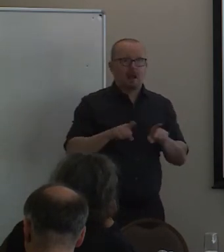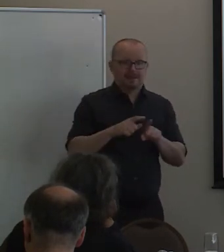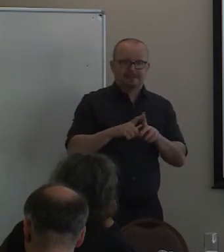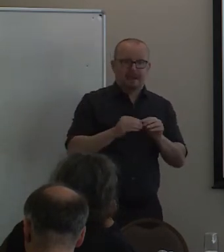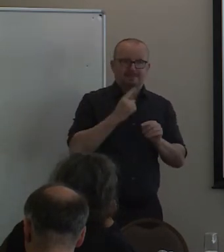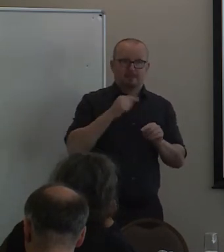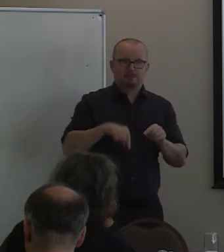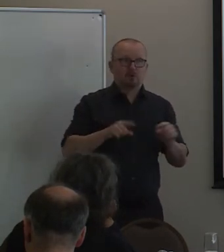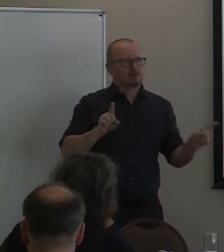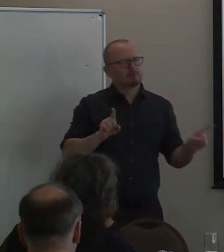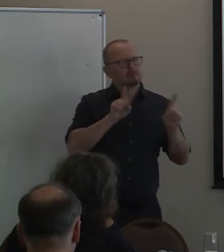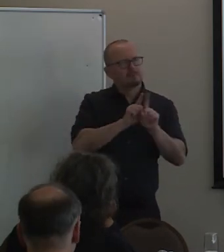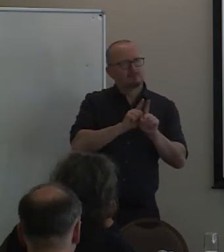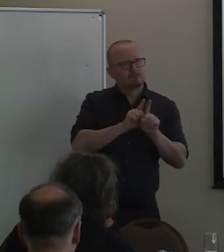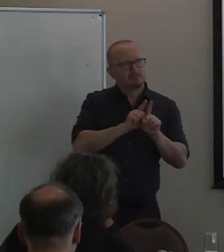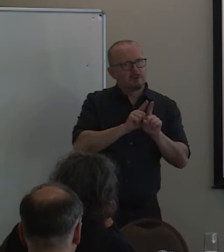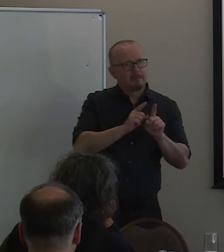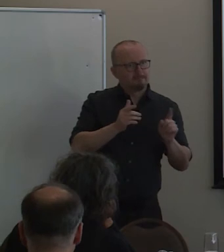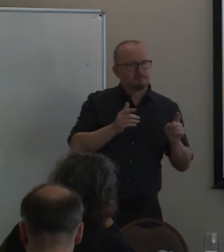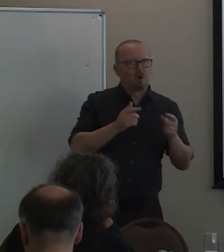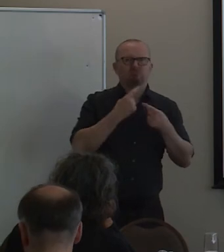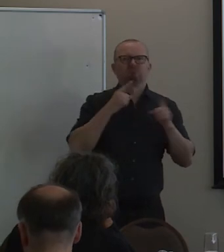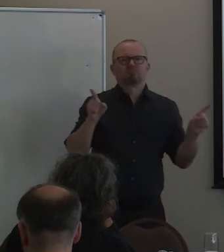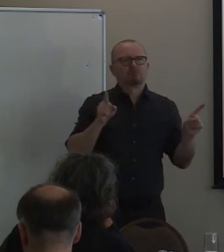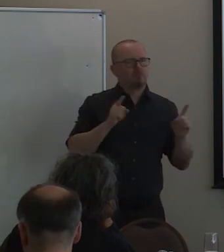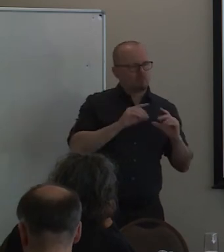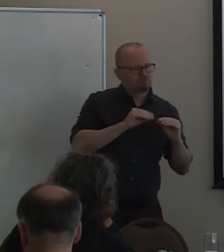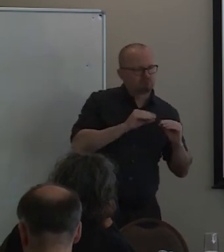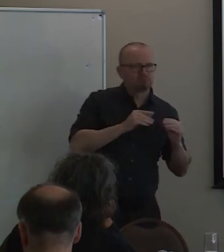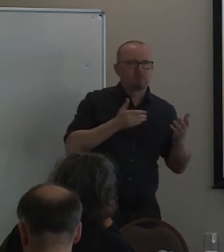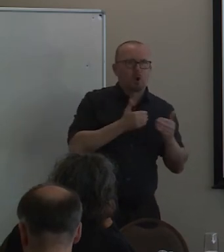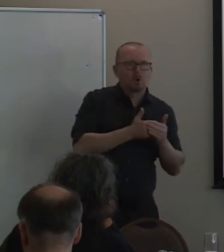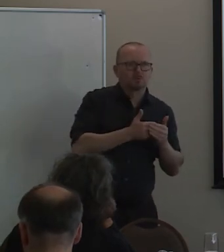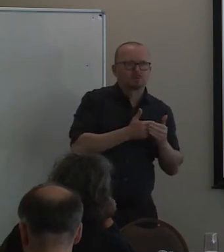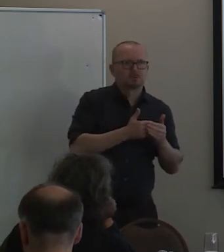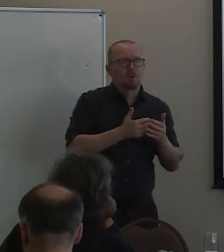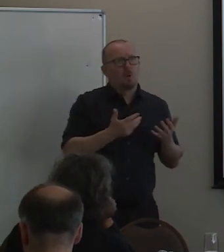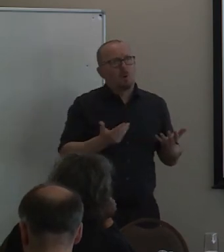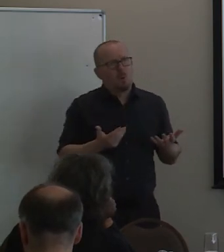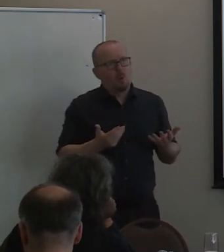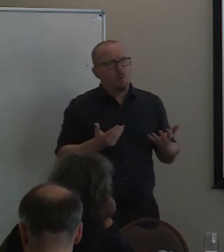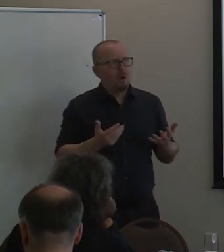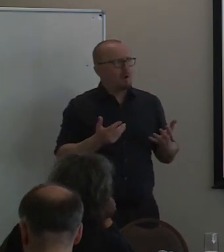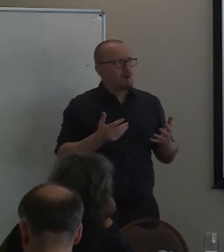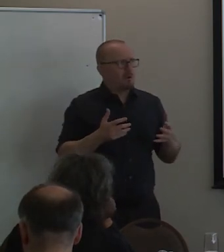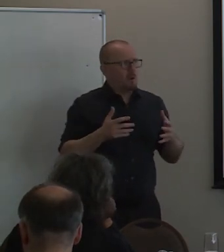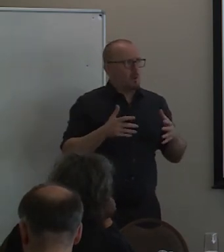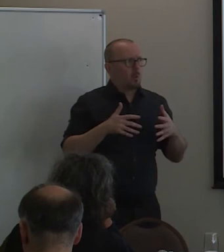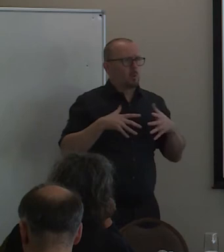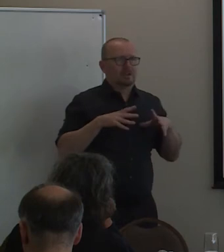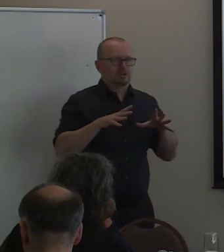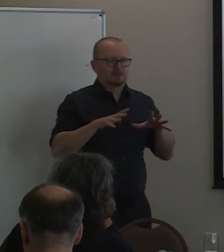maybe, and I speak especially as like a settler, like, can we just get out of the way and work to dismantle